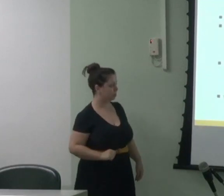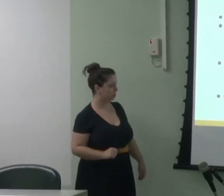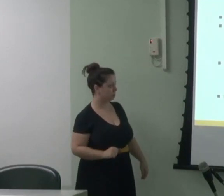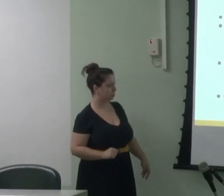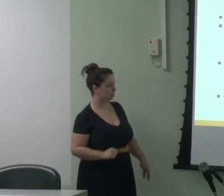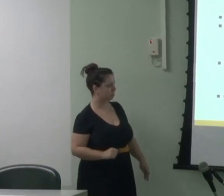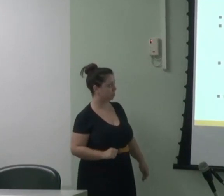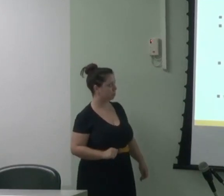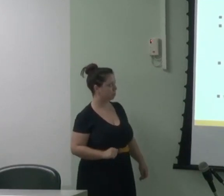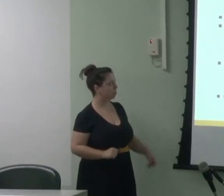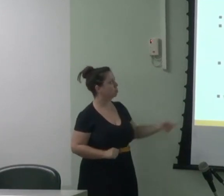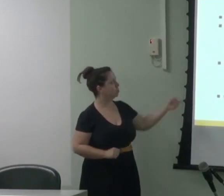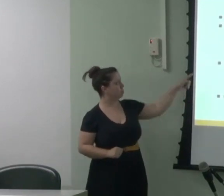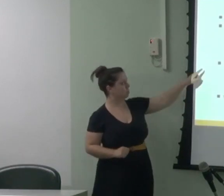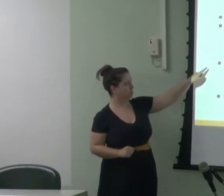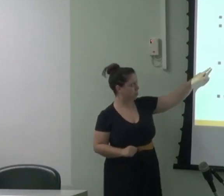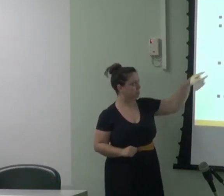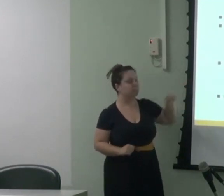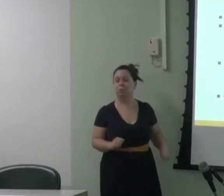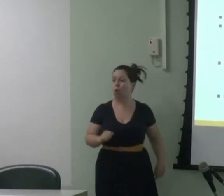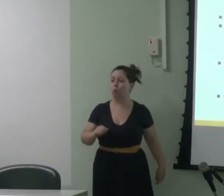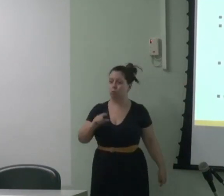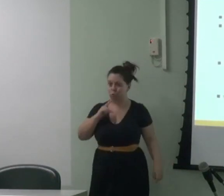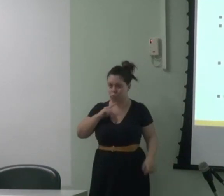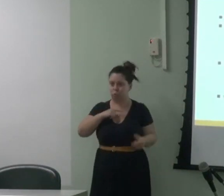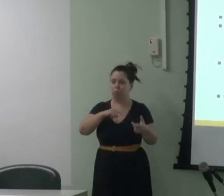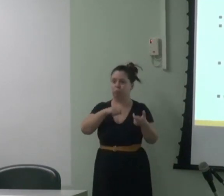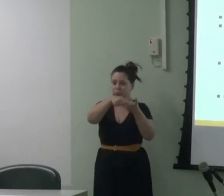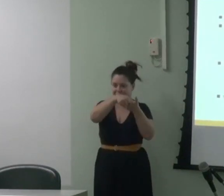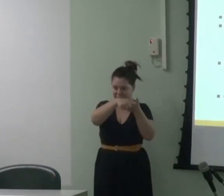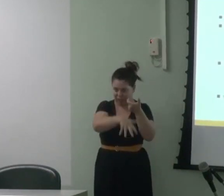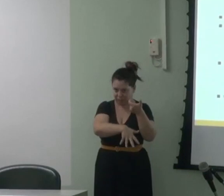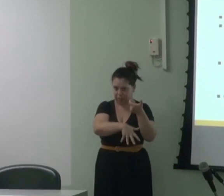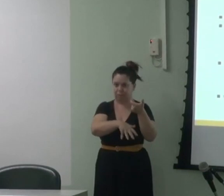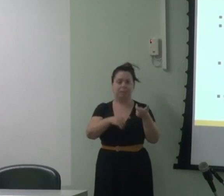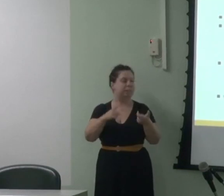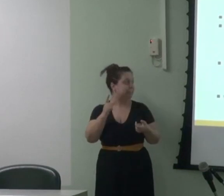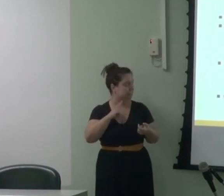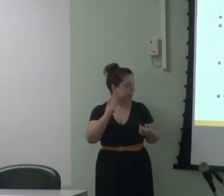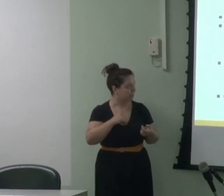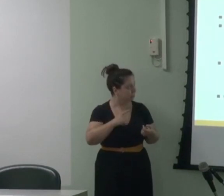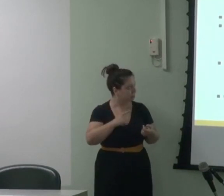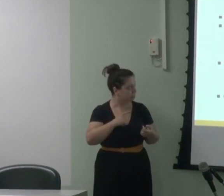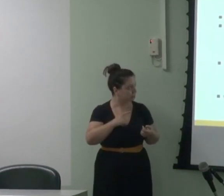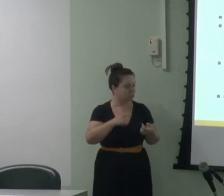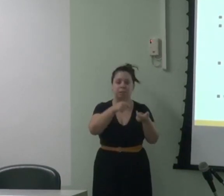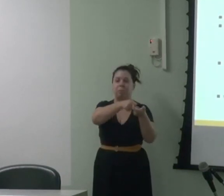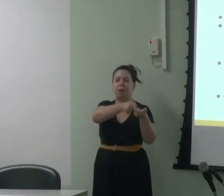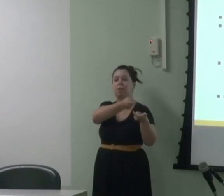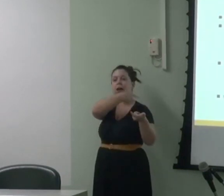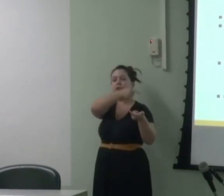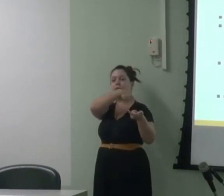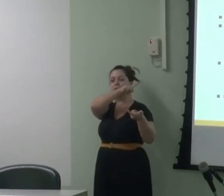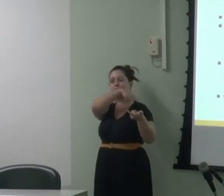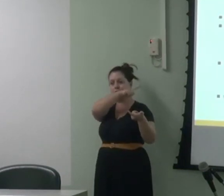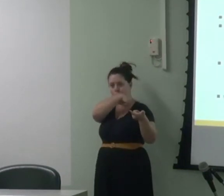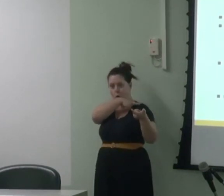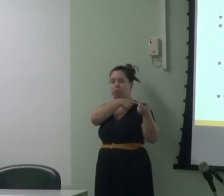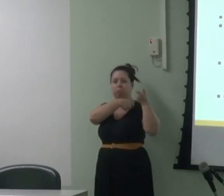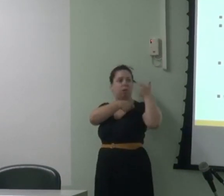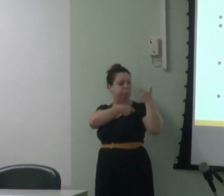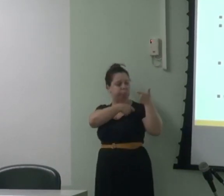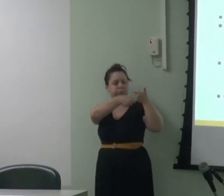derivational file, the ancestor is given for each derivative, so there is the derivative and the word which is assumed to